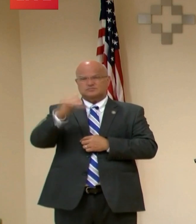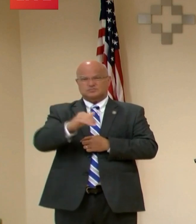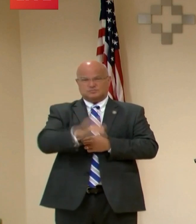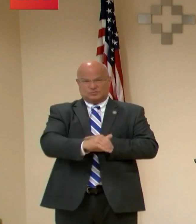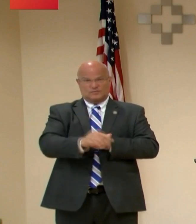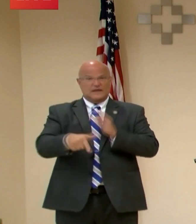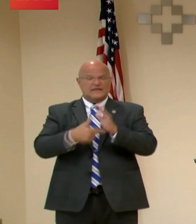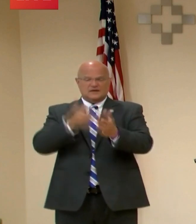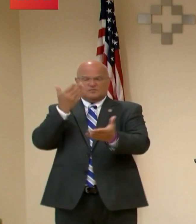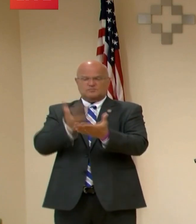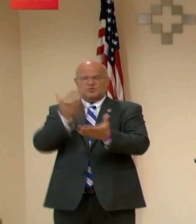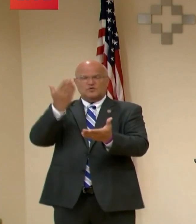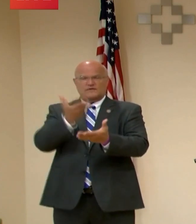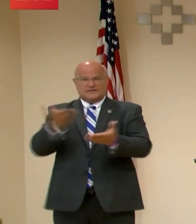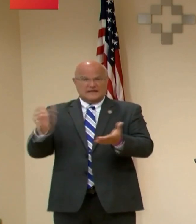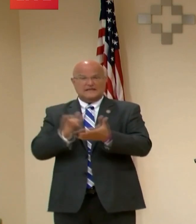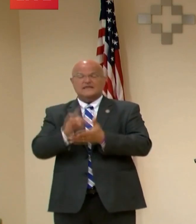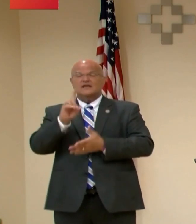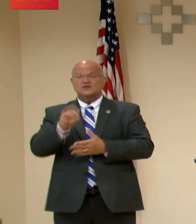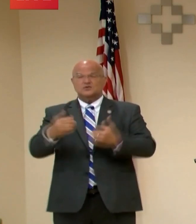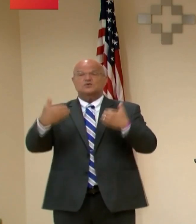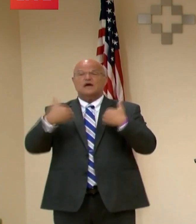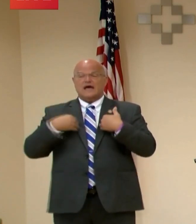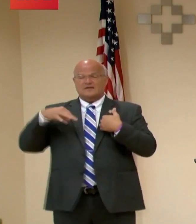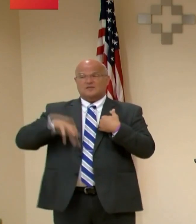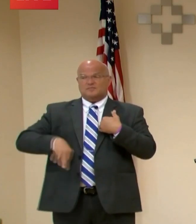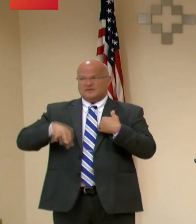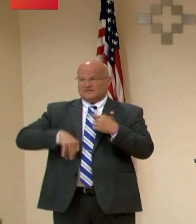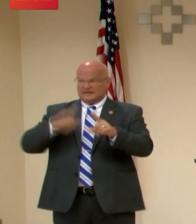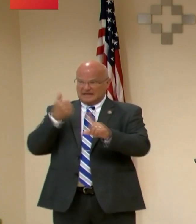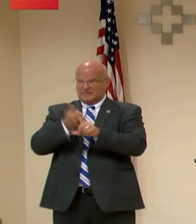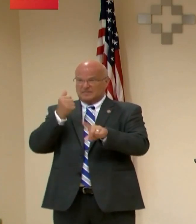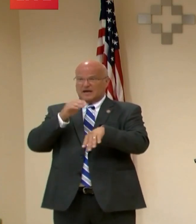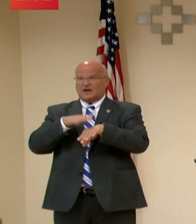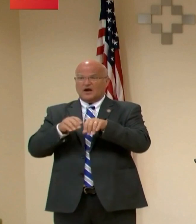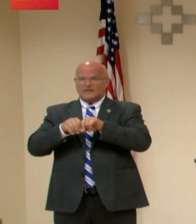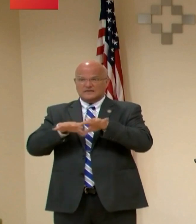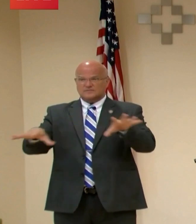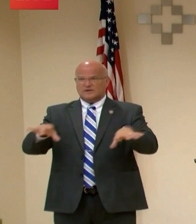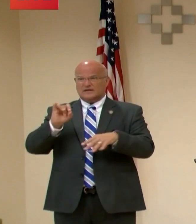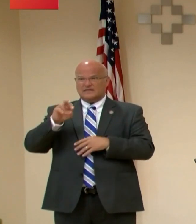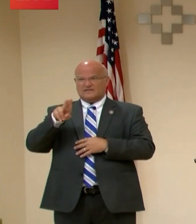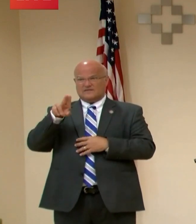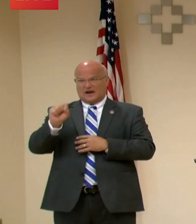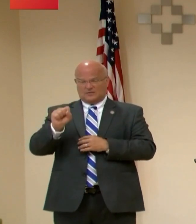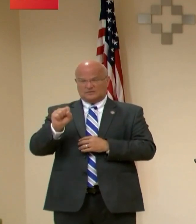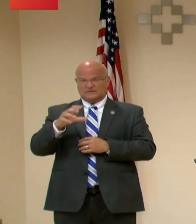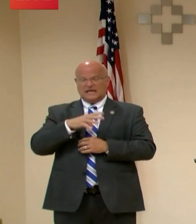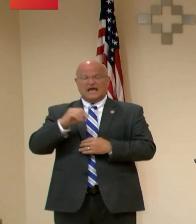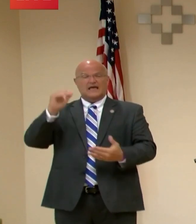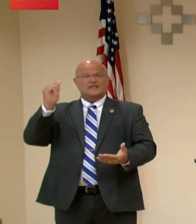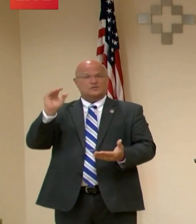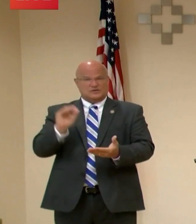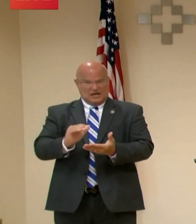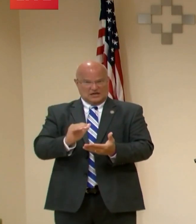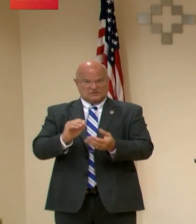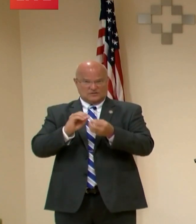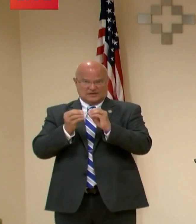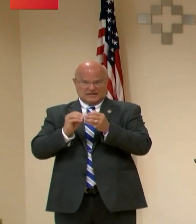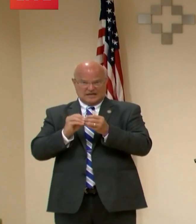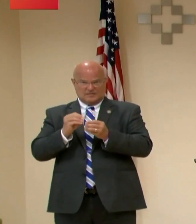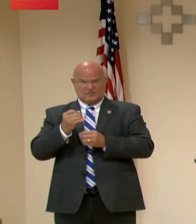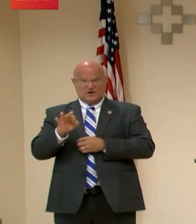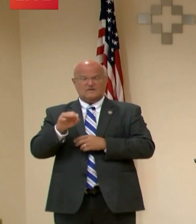These are proven steps that do have a beneficial impact on the spread of the virus and the reduction in the